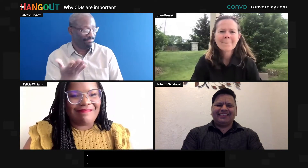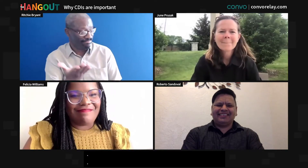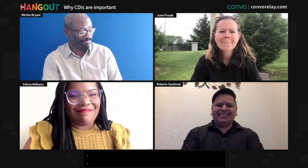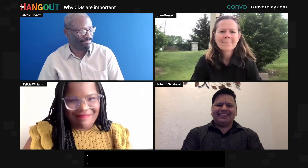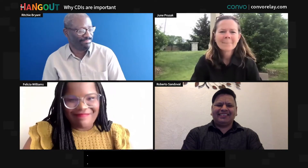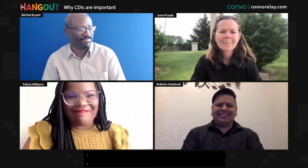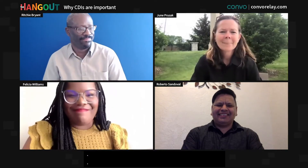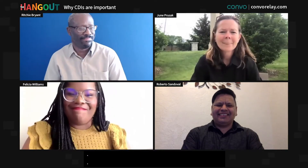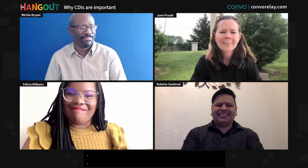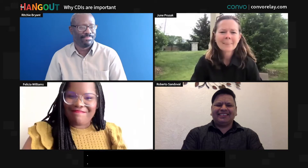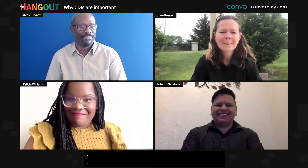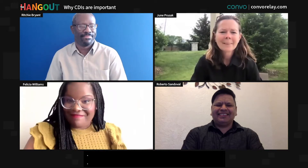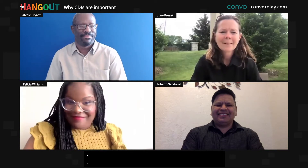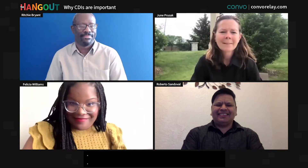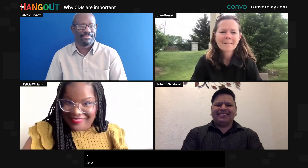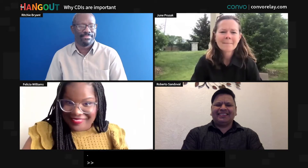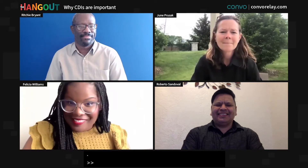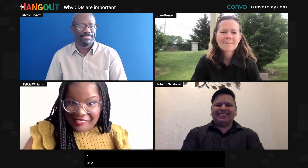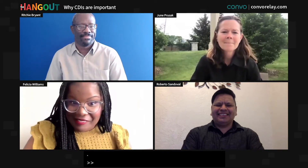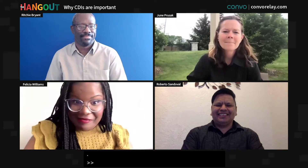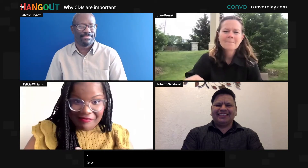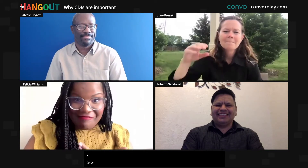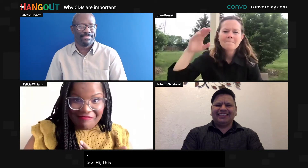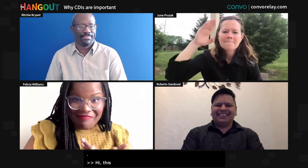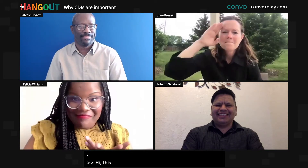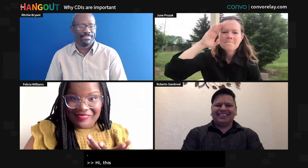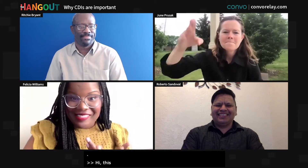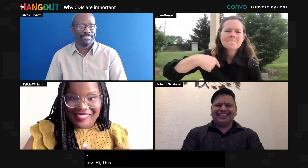Hey, this is Richie.